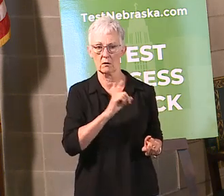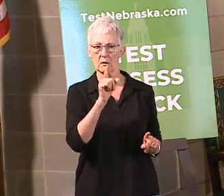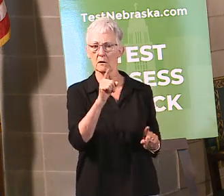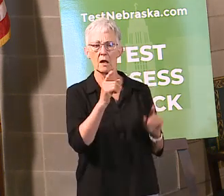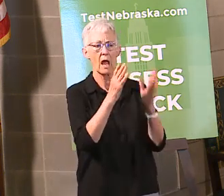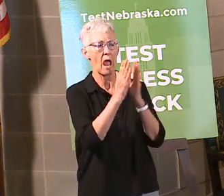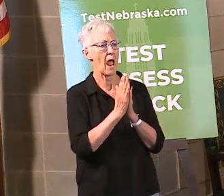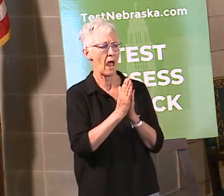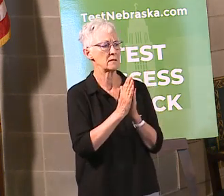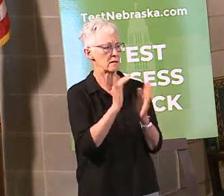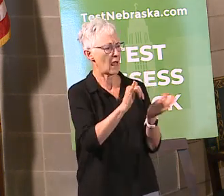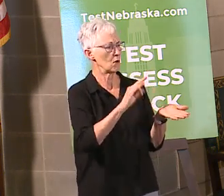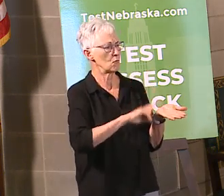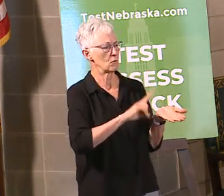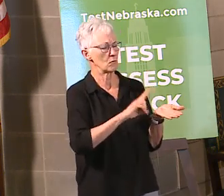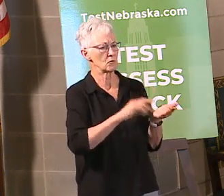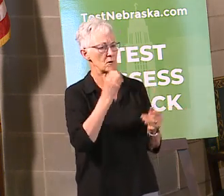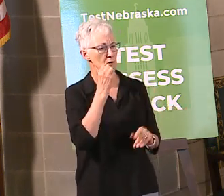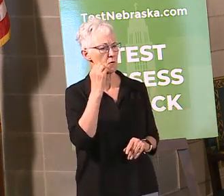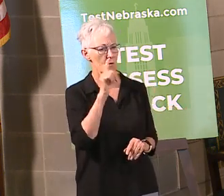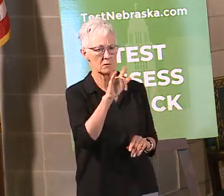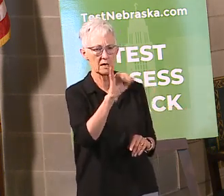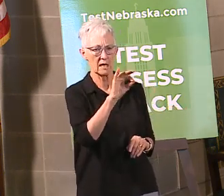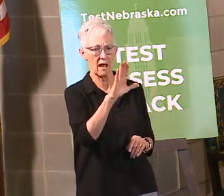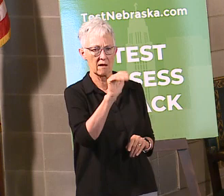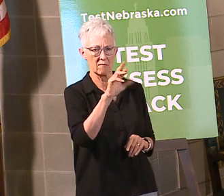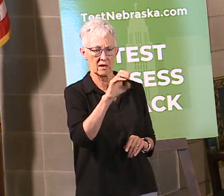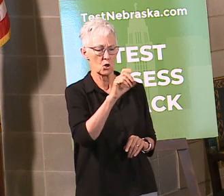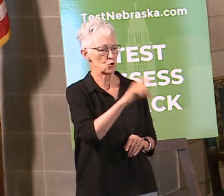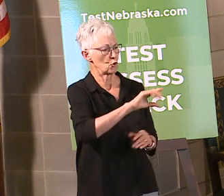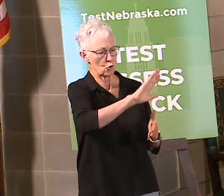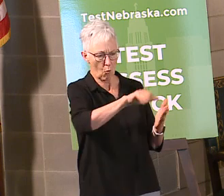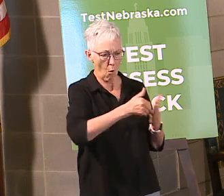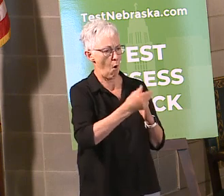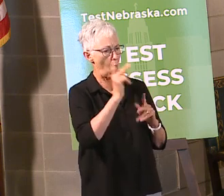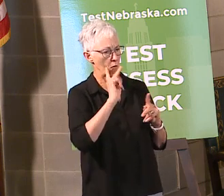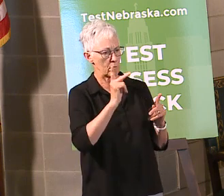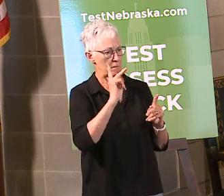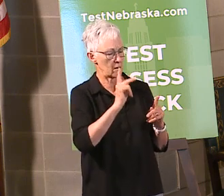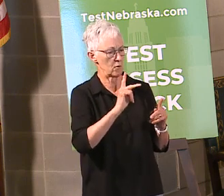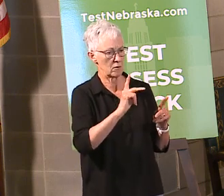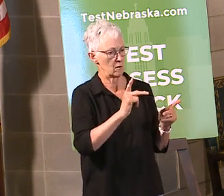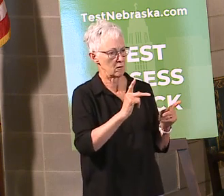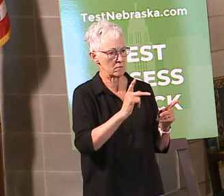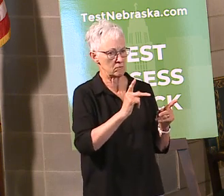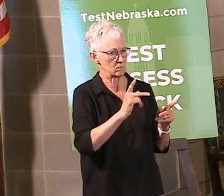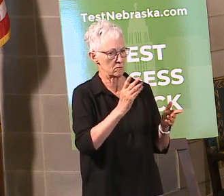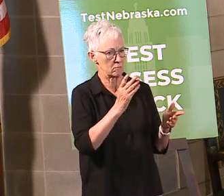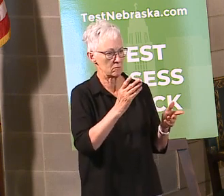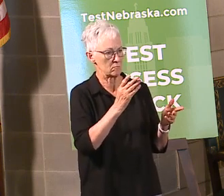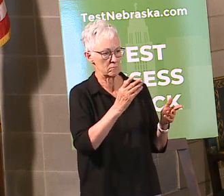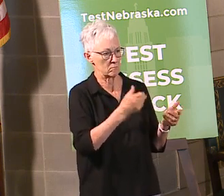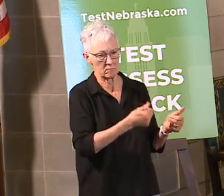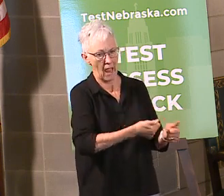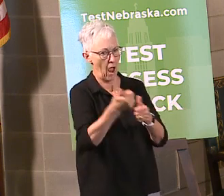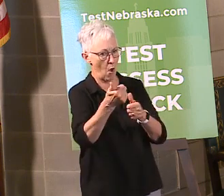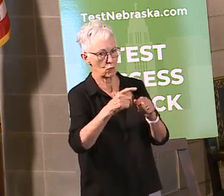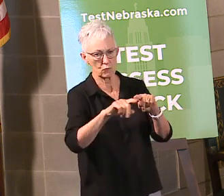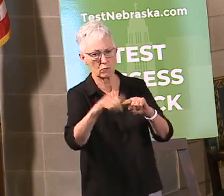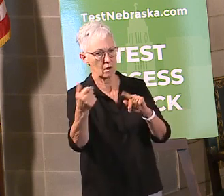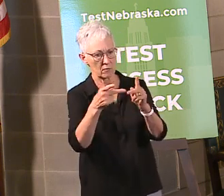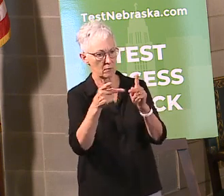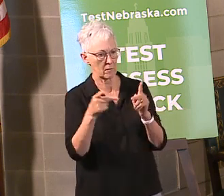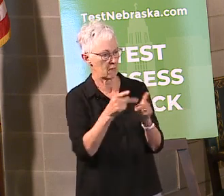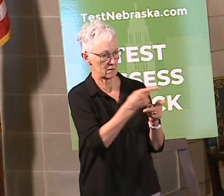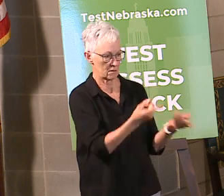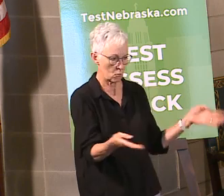Center. And again, what we do is we work with these facilities so that as long as they're meeting the staffing needs, if they've got the staff to be able to accommodate